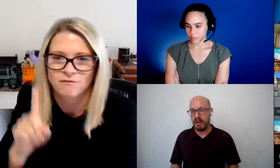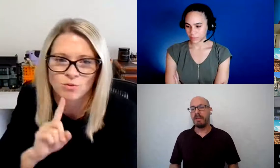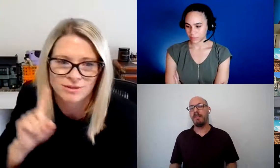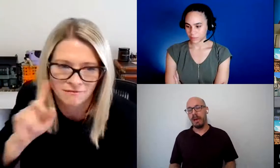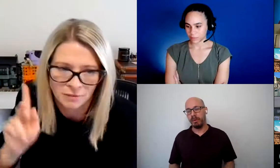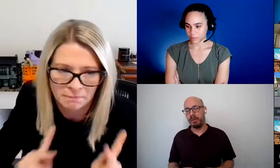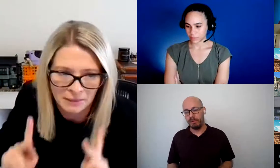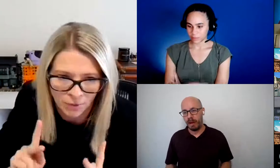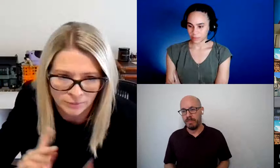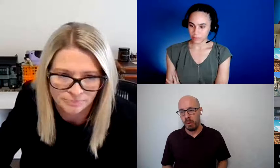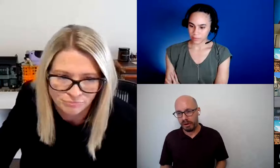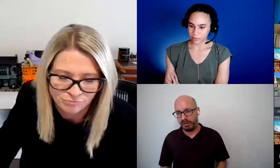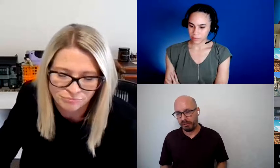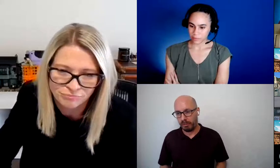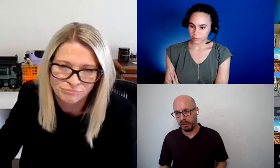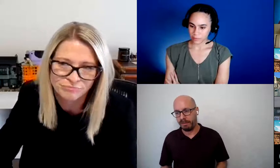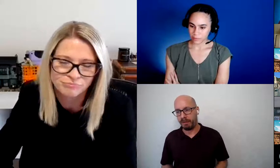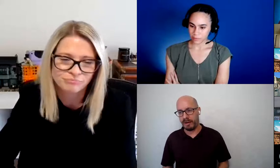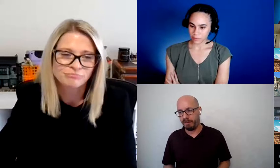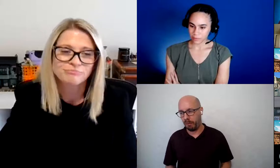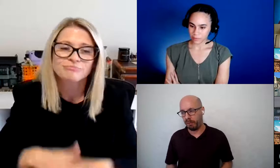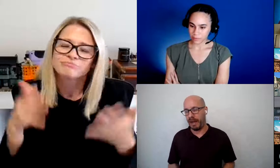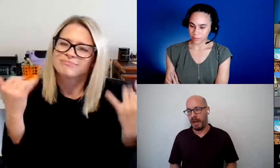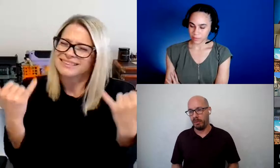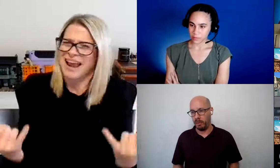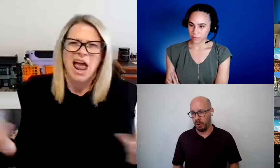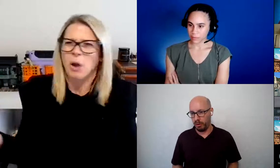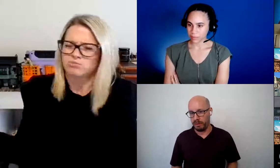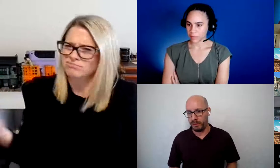to be able to provide more accessibility for deaf folks out in the world.